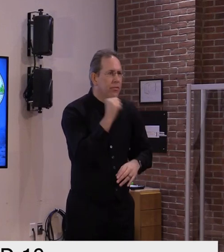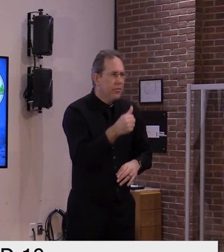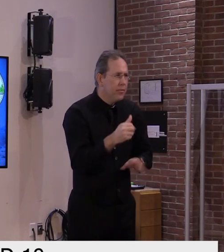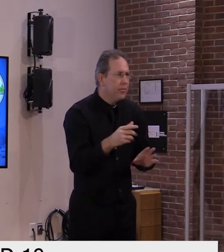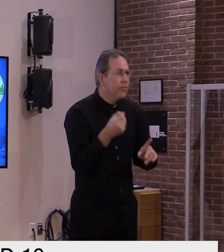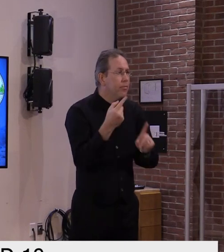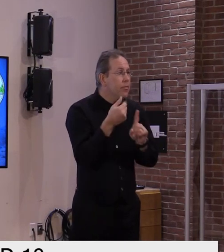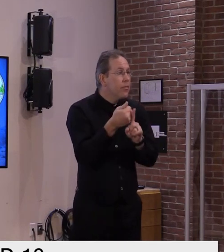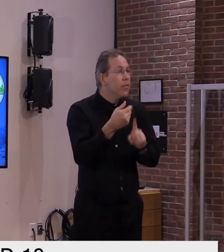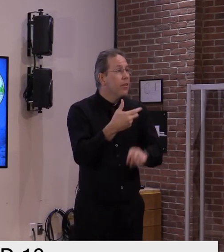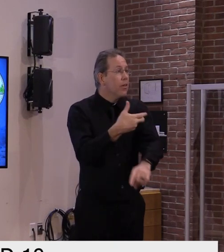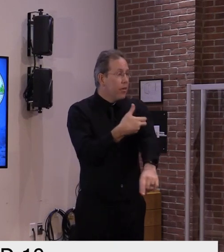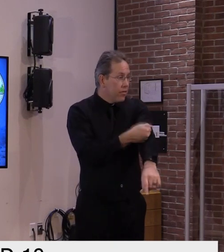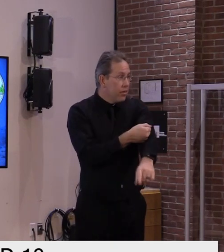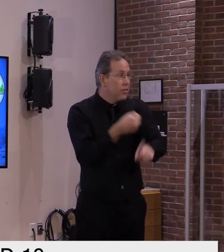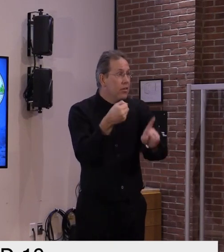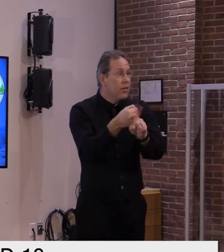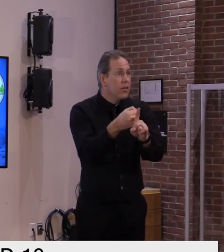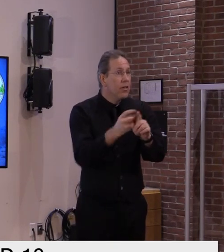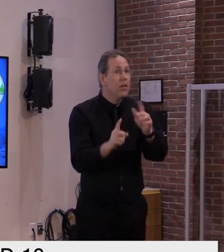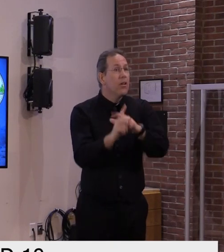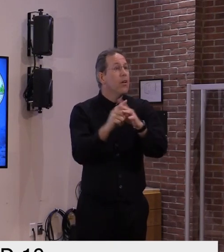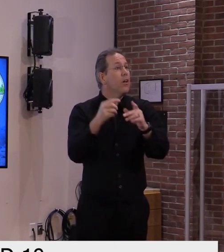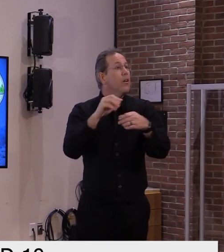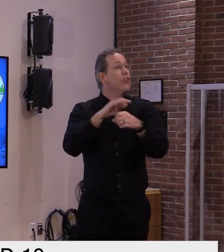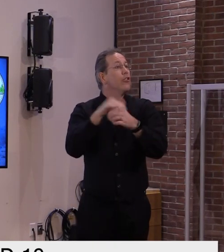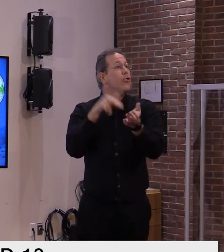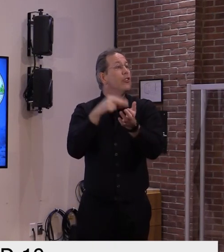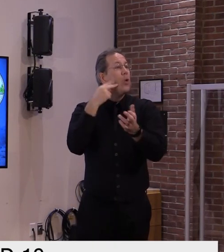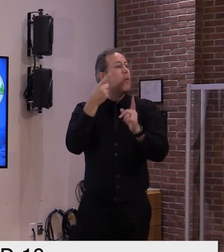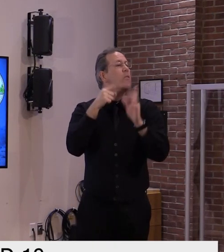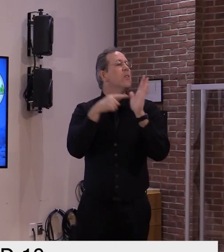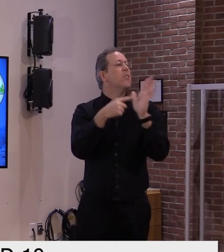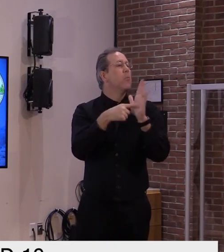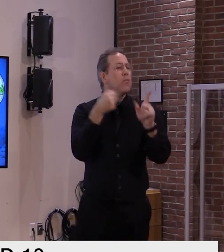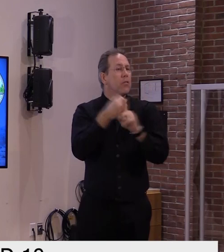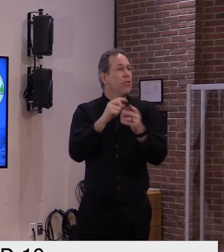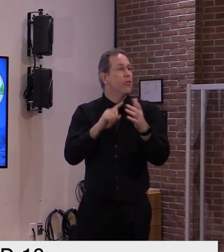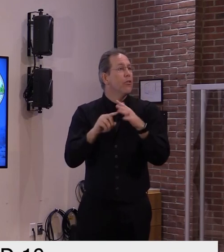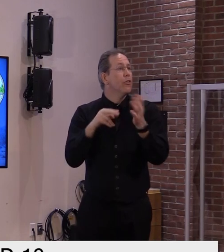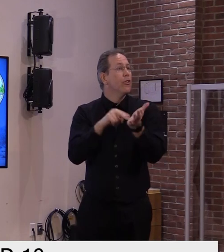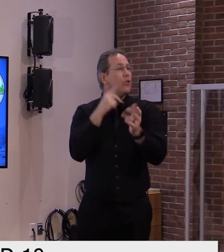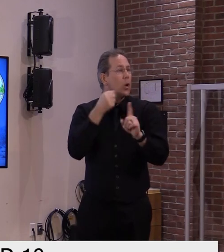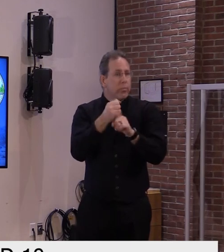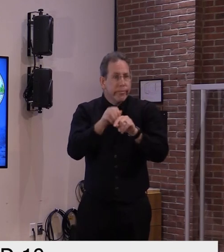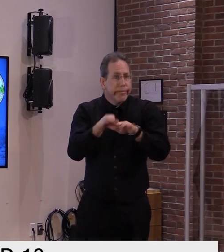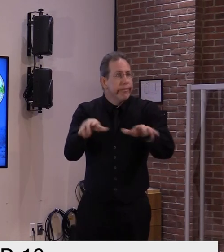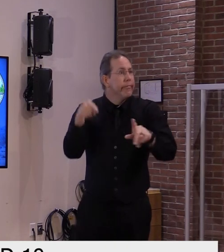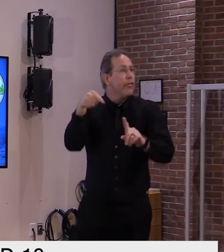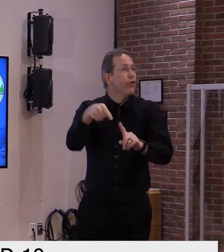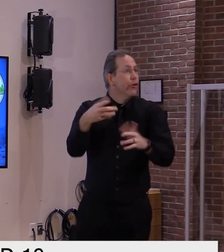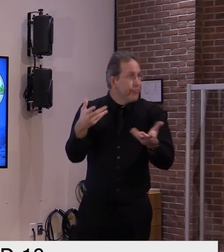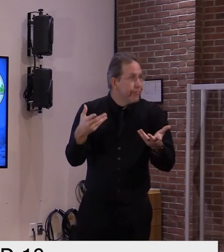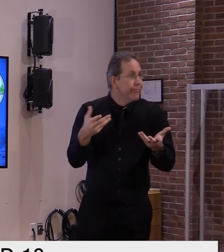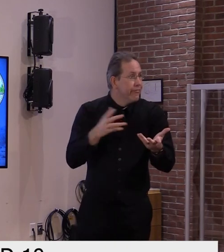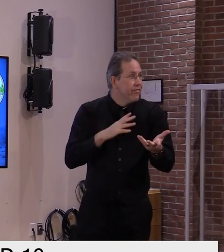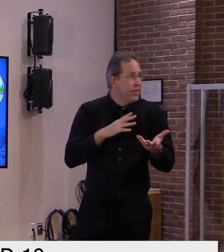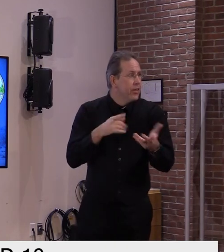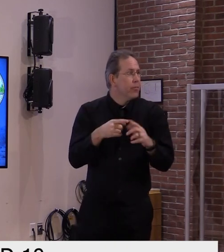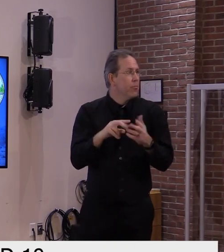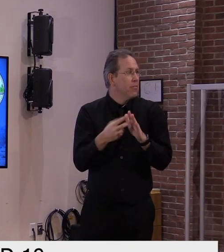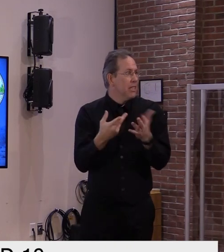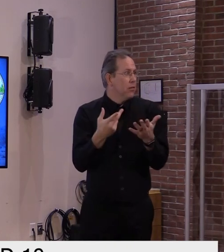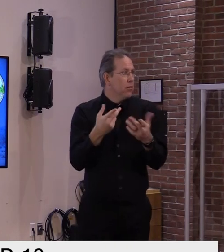there's a lot of transmission that can be asymptomatic that occurs. And though it would seem to make sense